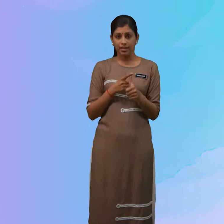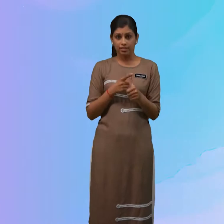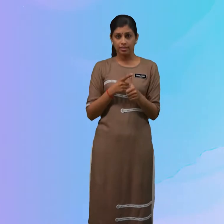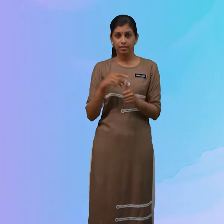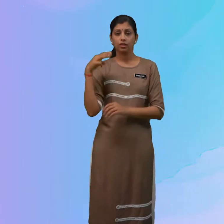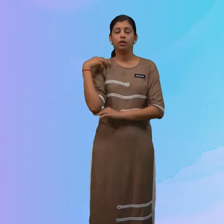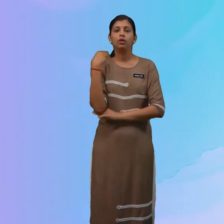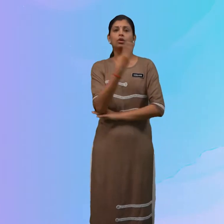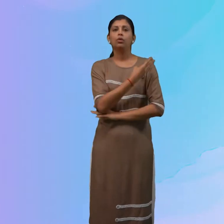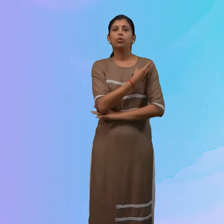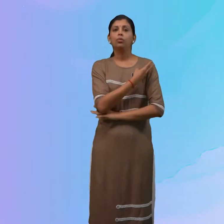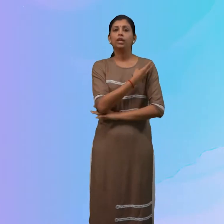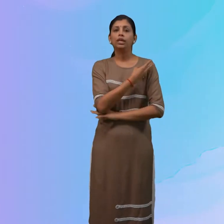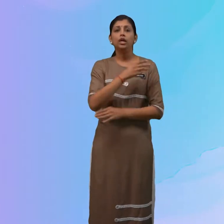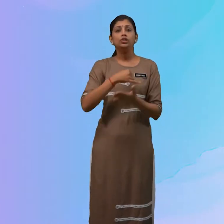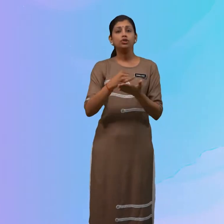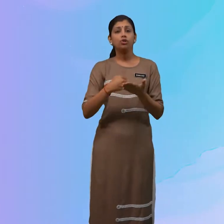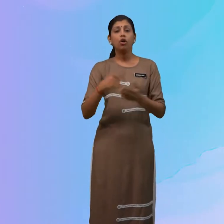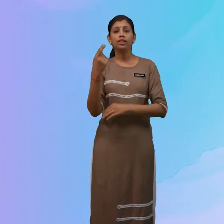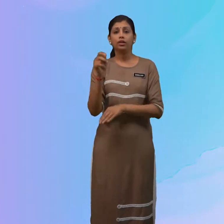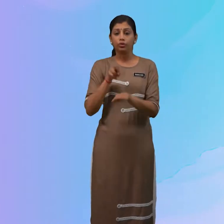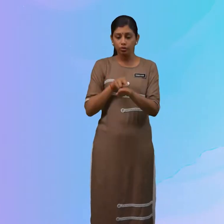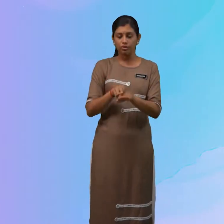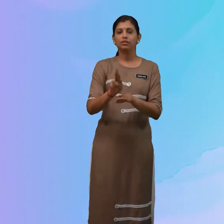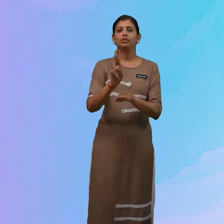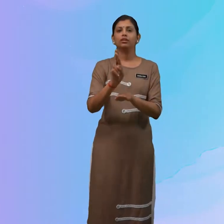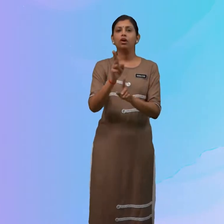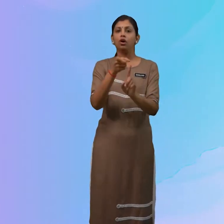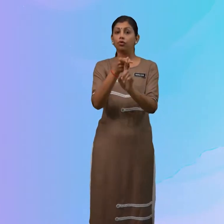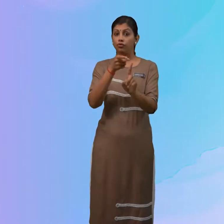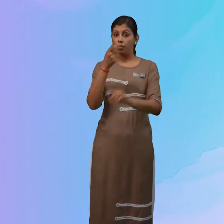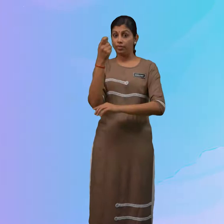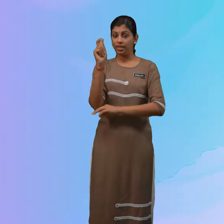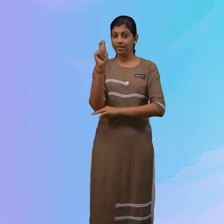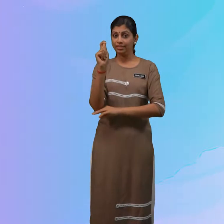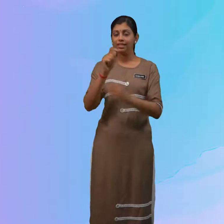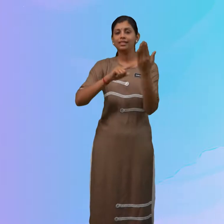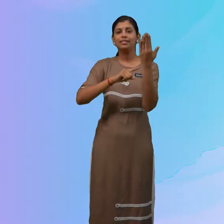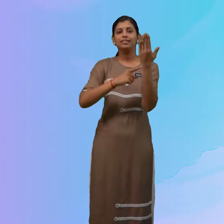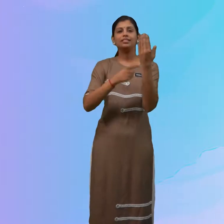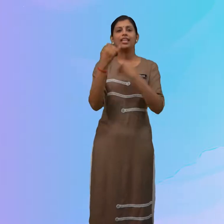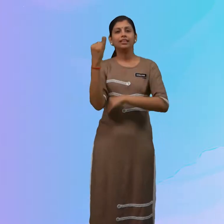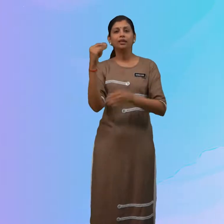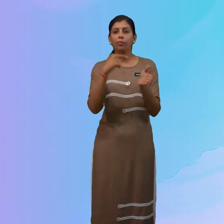First, we draw the route from the starting